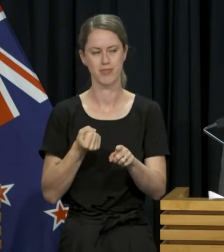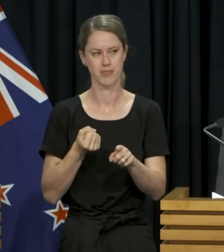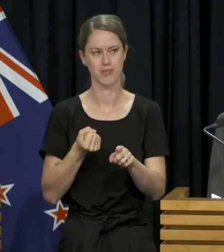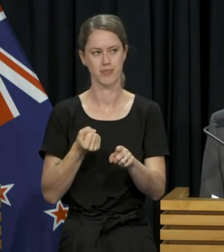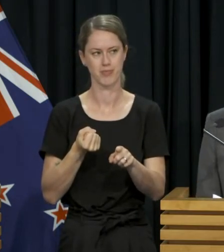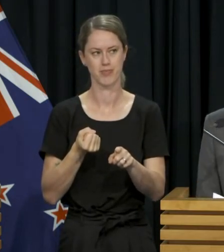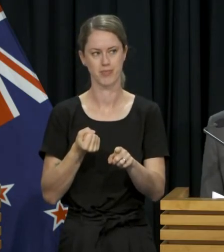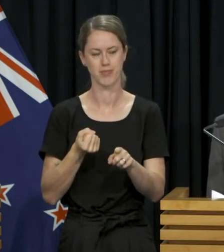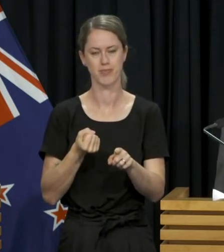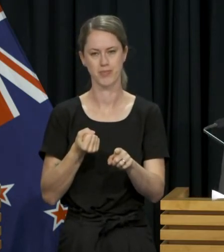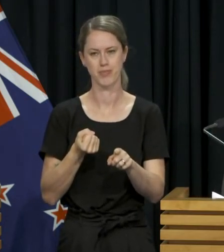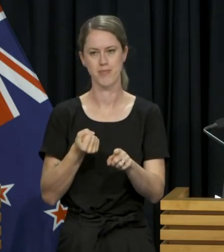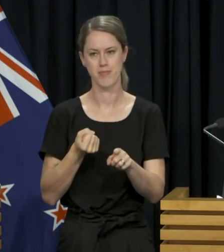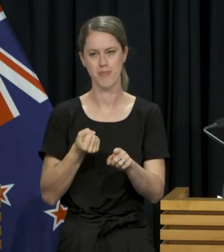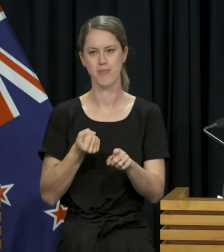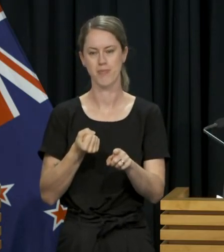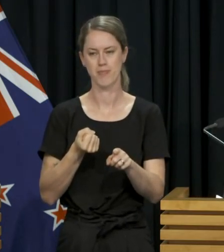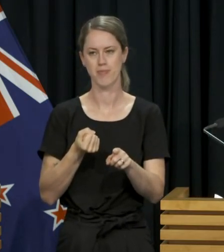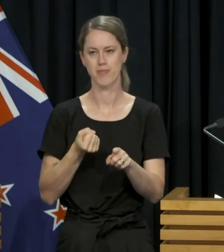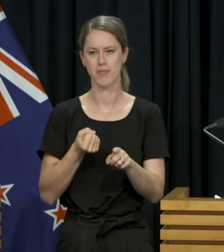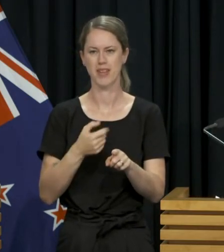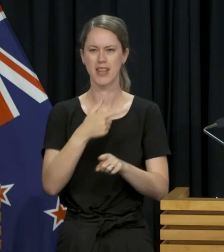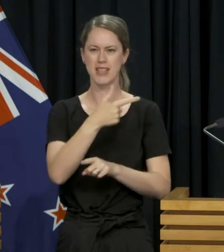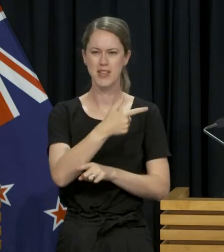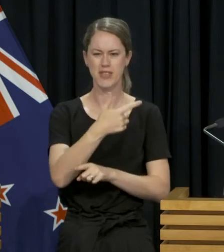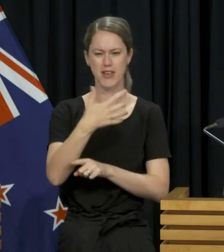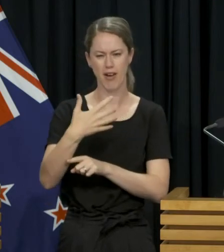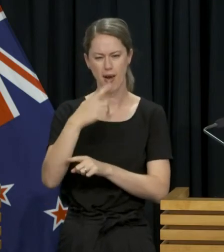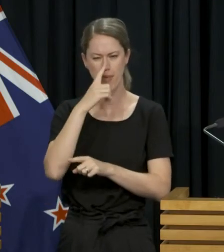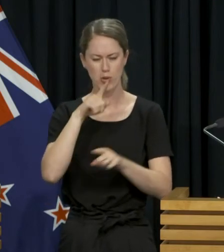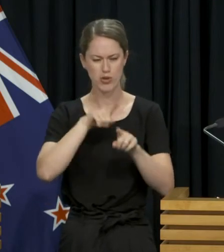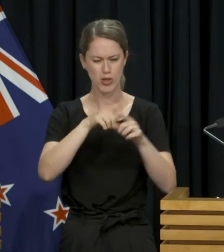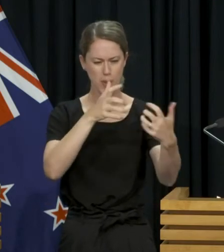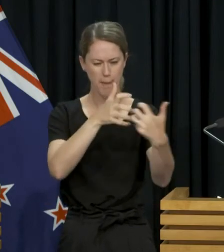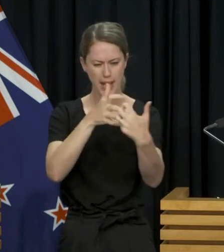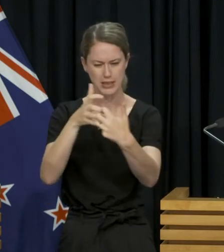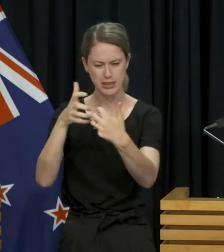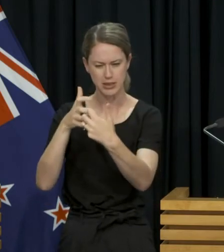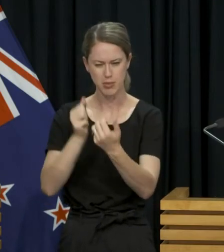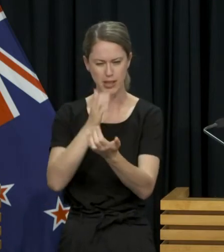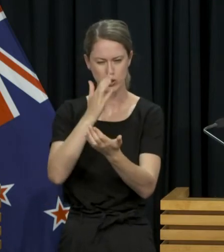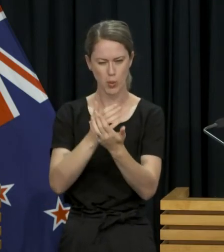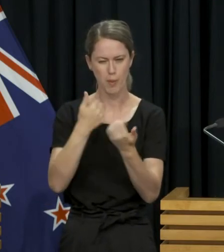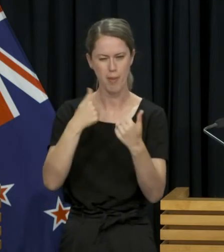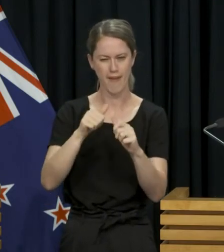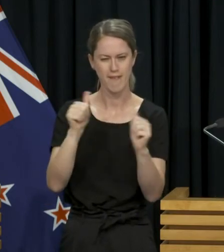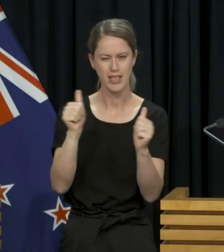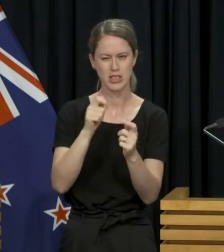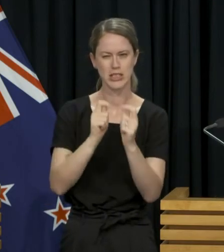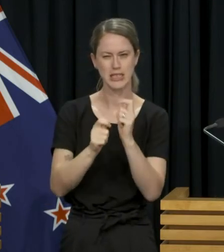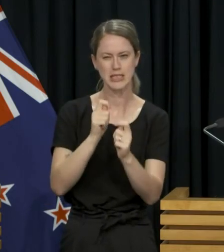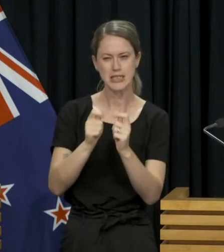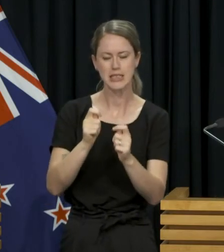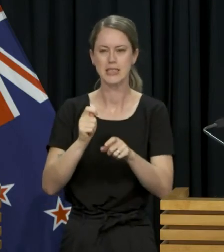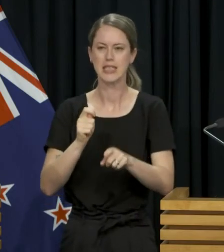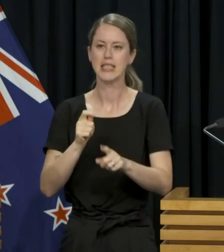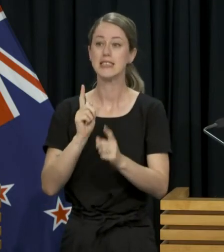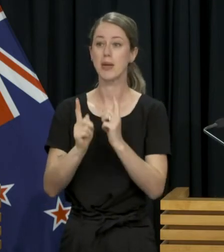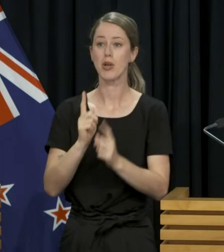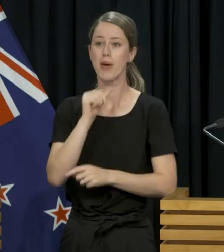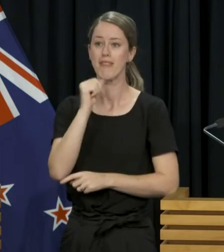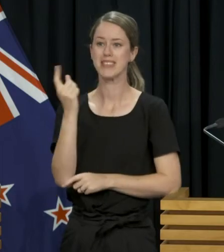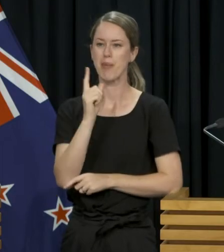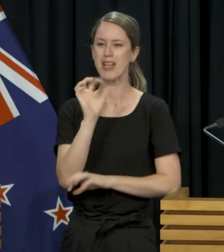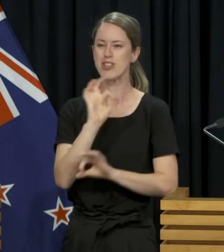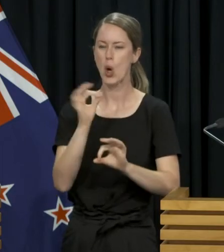75 people we're still trying to just match up their record with the fact that they have had a test. This is sometimes a matter of if someone doesn't